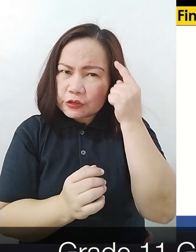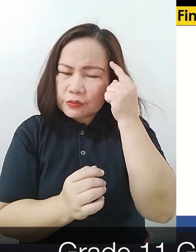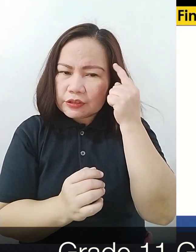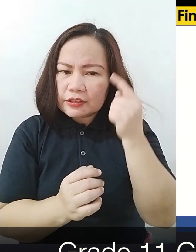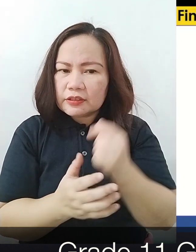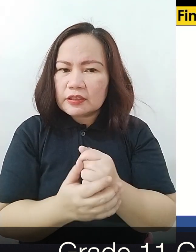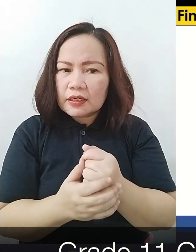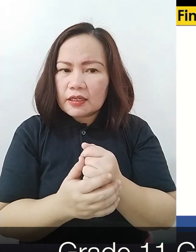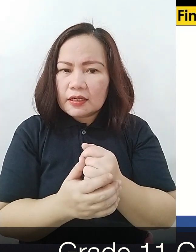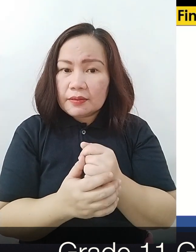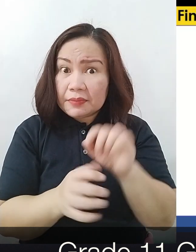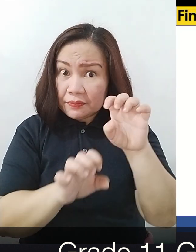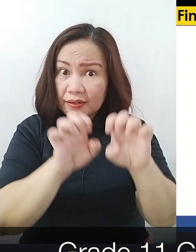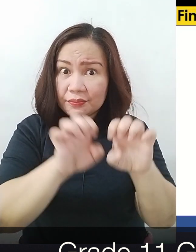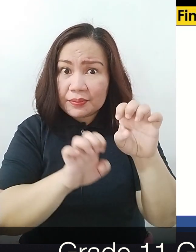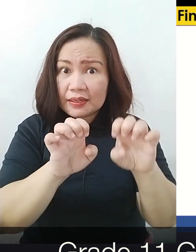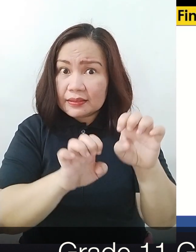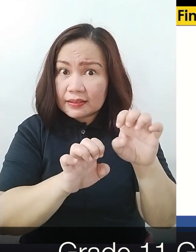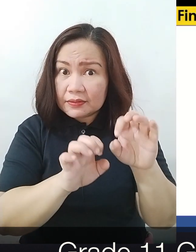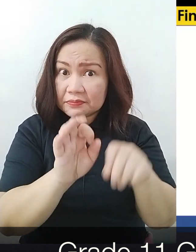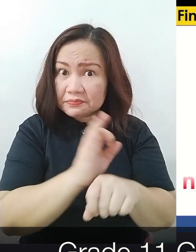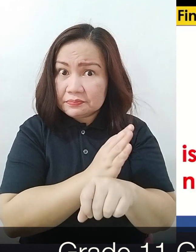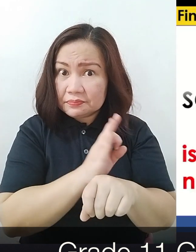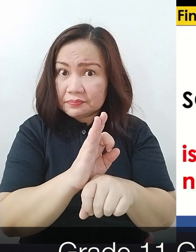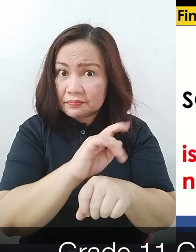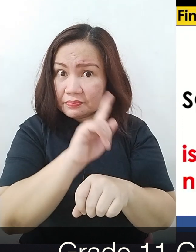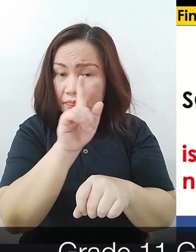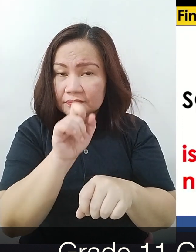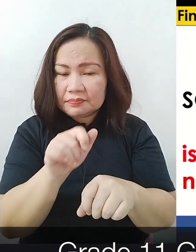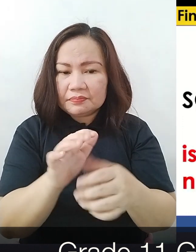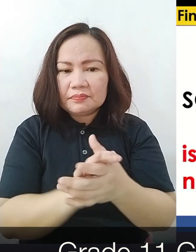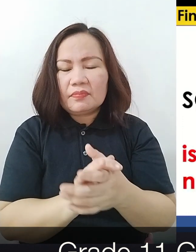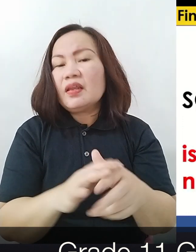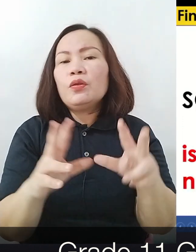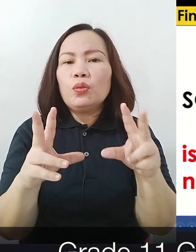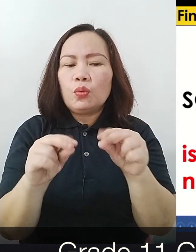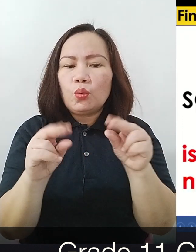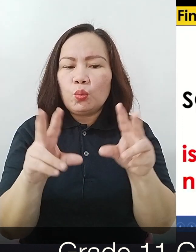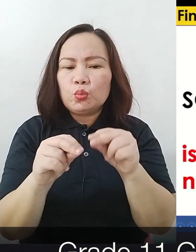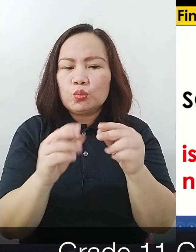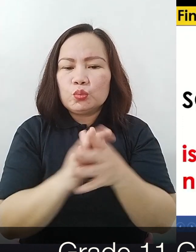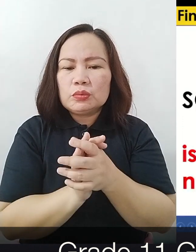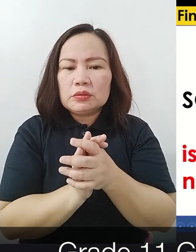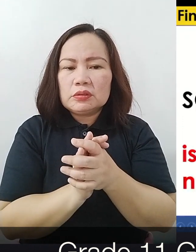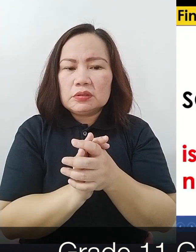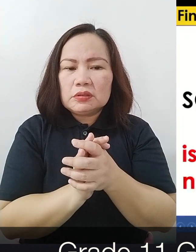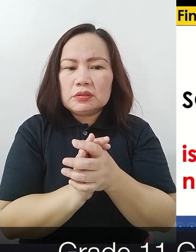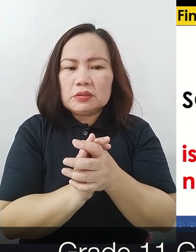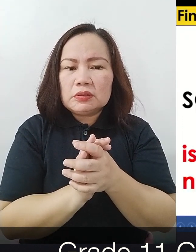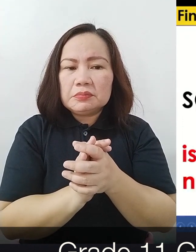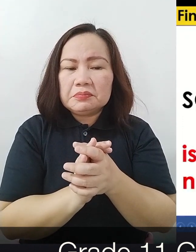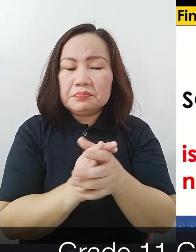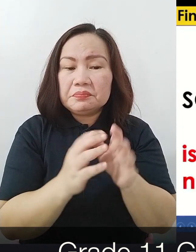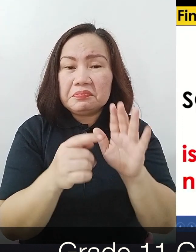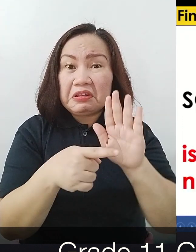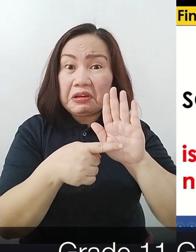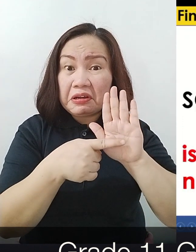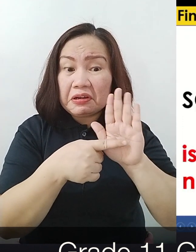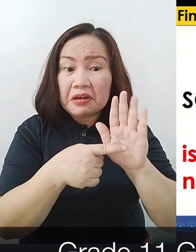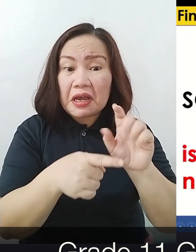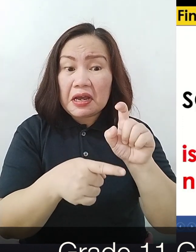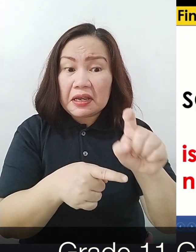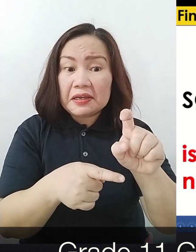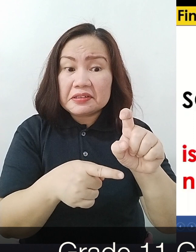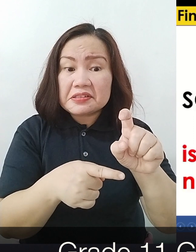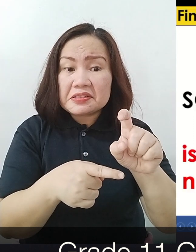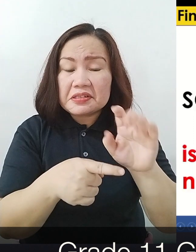may evaluate natin yung function? Hindi. Bakit? Magiging negative 4. Ang sagot dito magiging